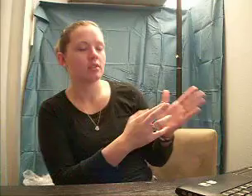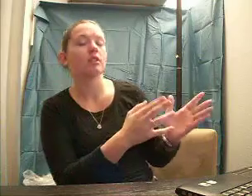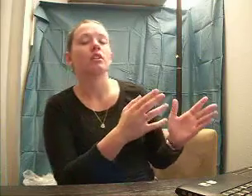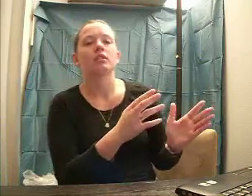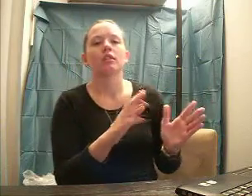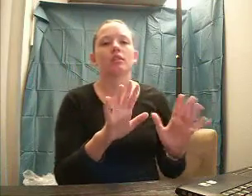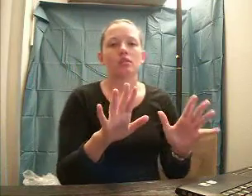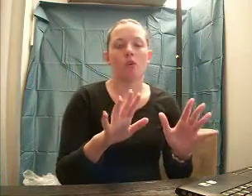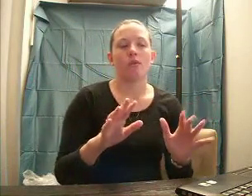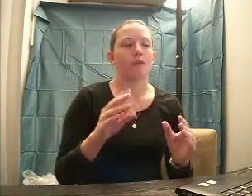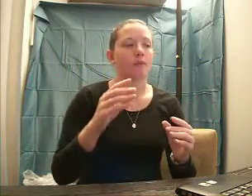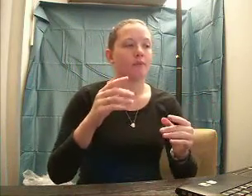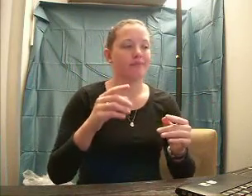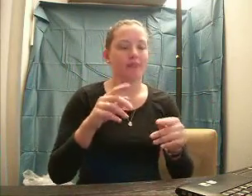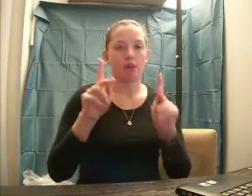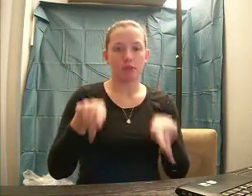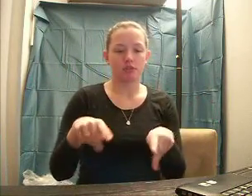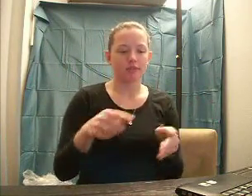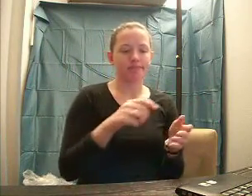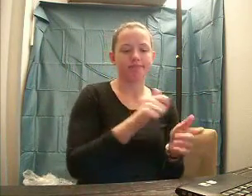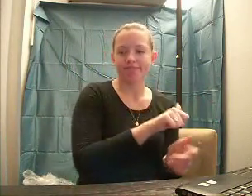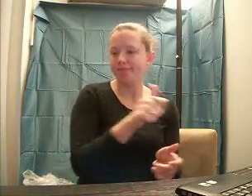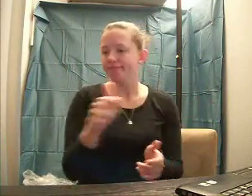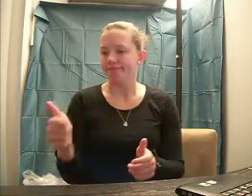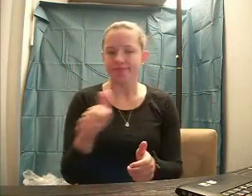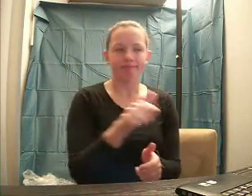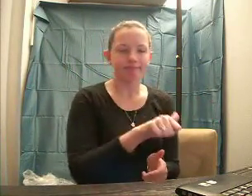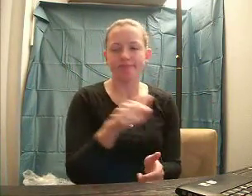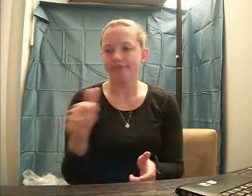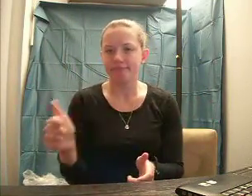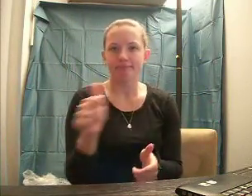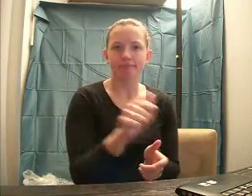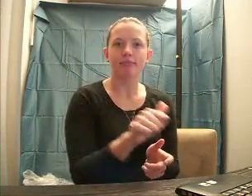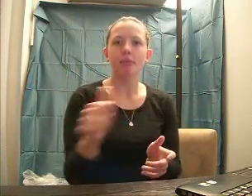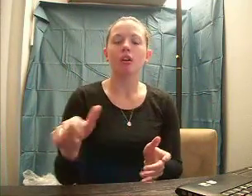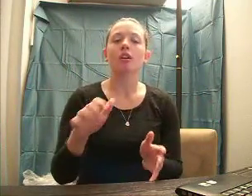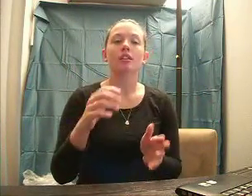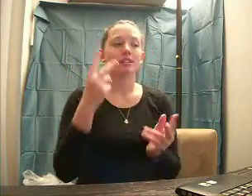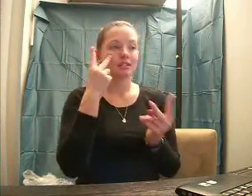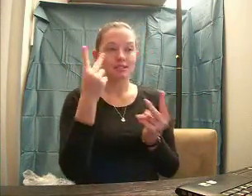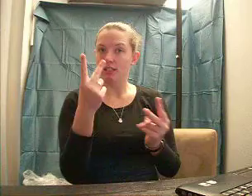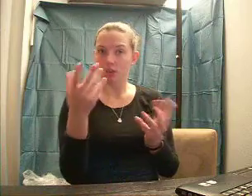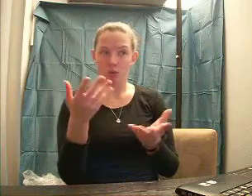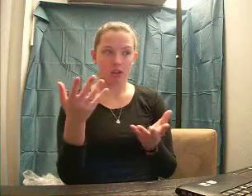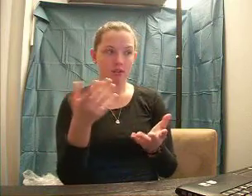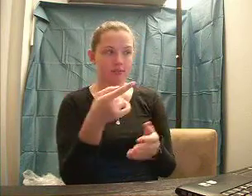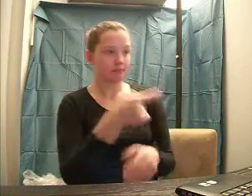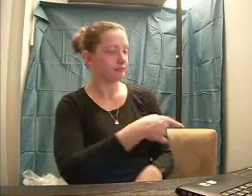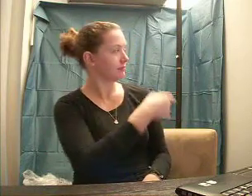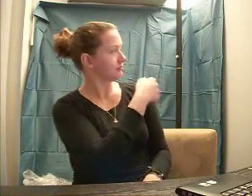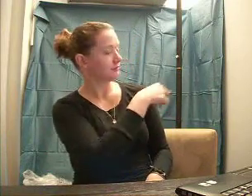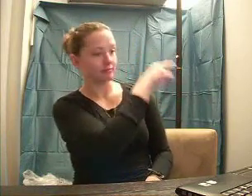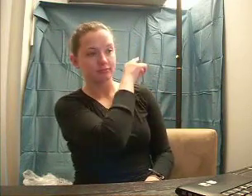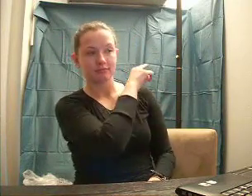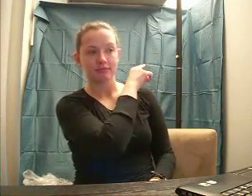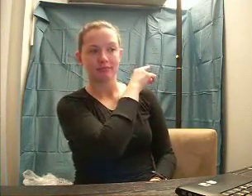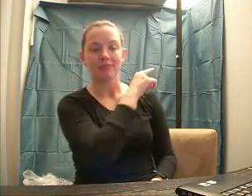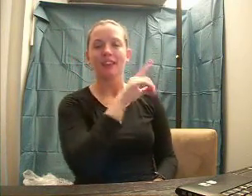turns, perfectly that red line. And what we see in all pairs of subjects is this. A 70% escalation in force